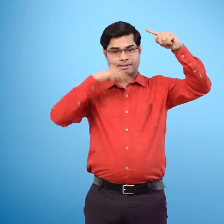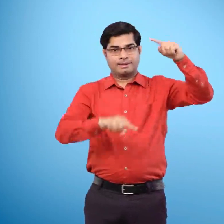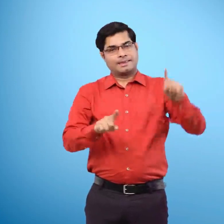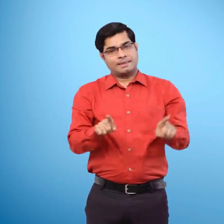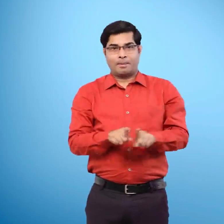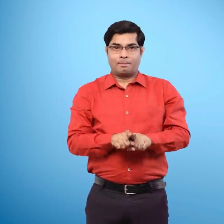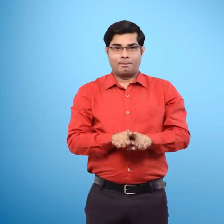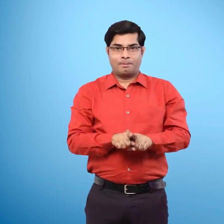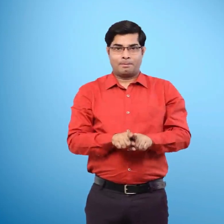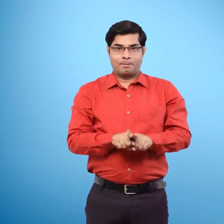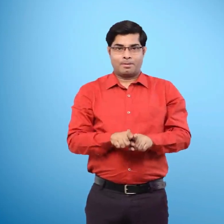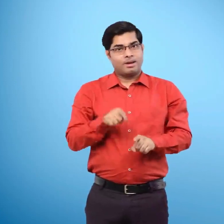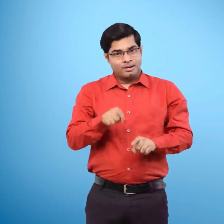as